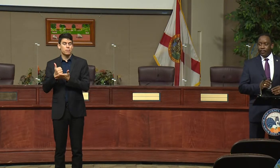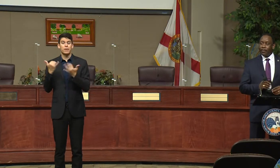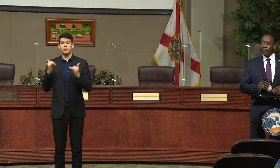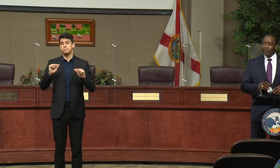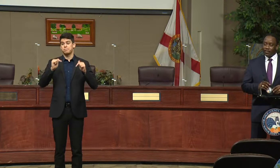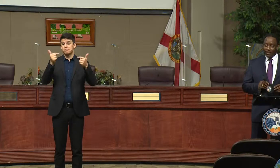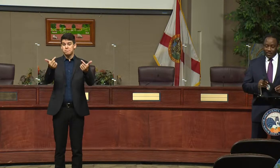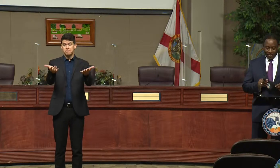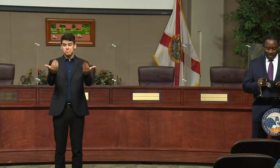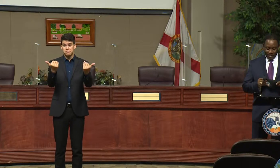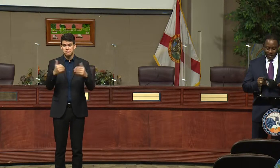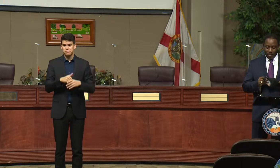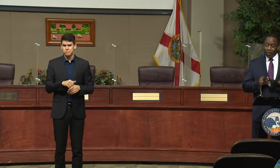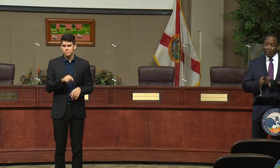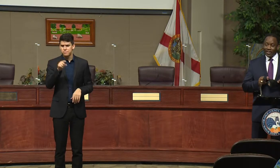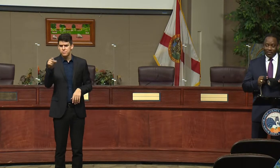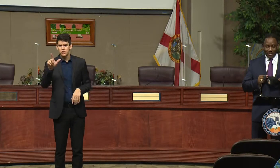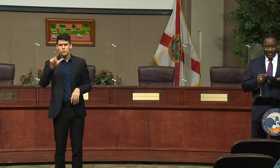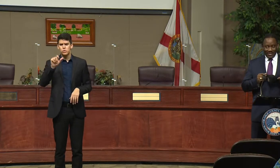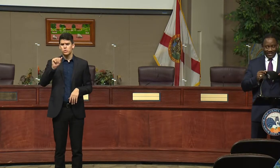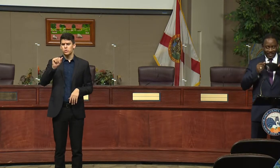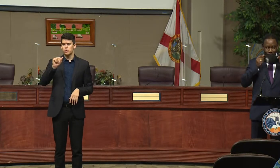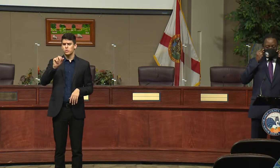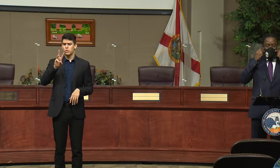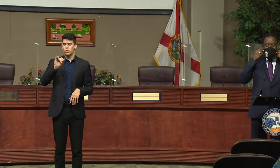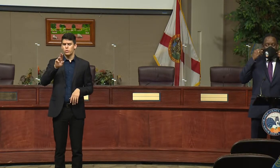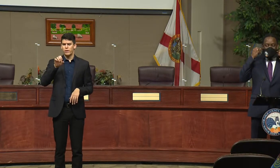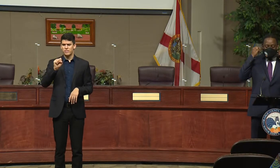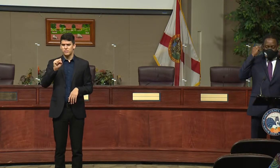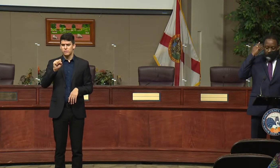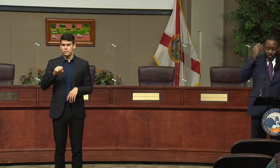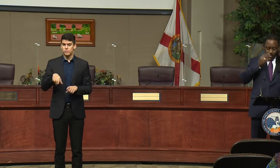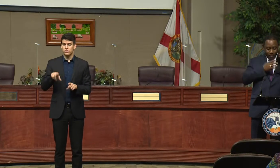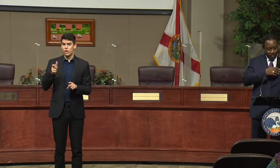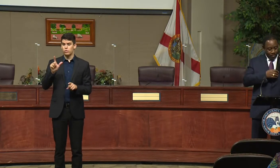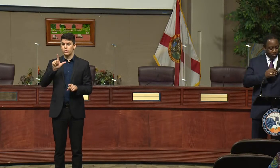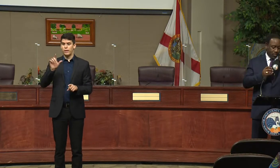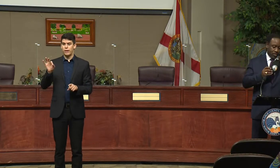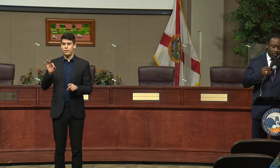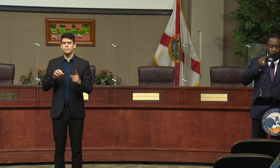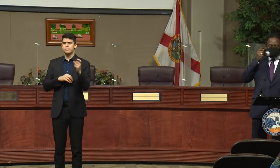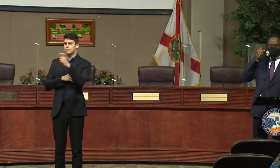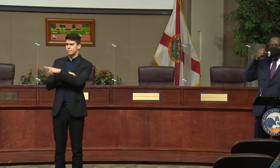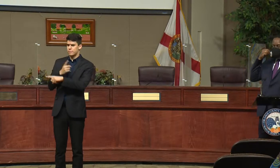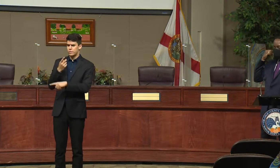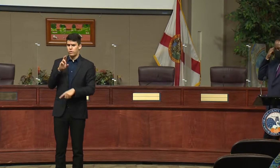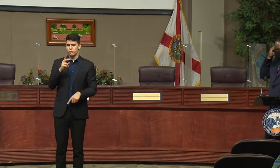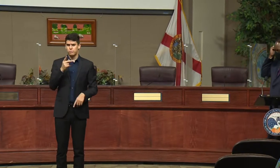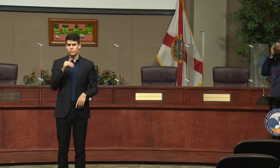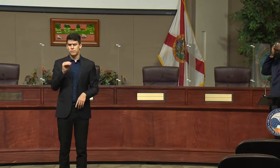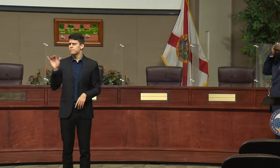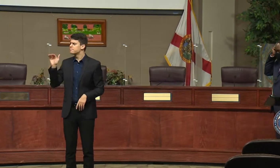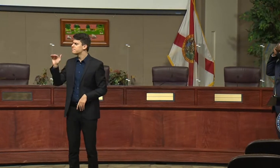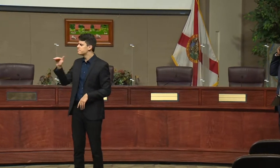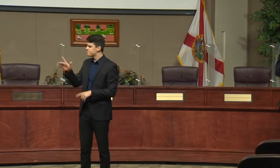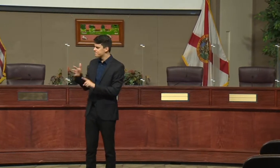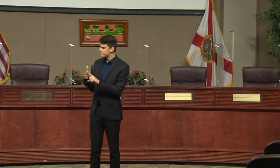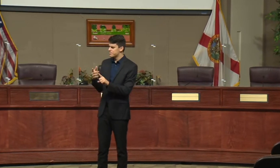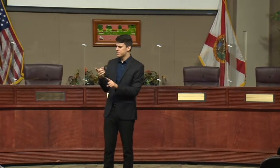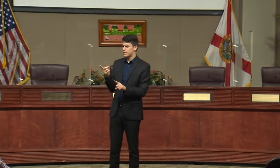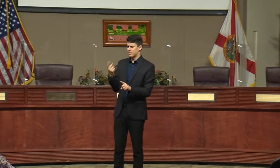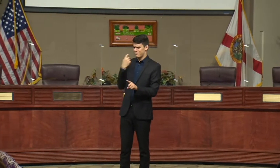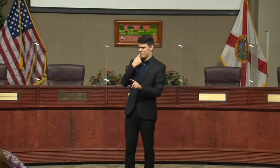questions? Lauren Seabrook, Channel 9. My question's for Dr. Pino. Dr. Pino, it wasn't that long ago when you all were only